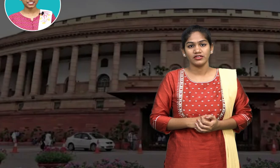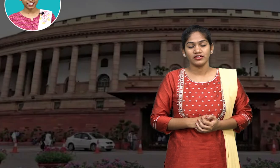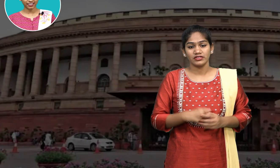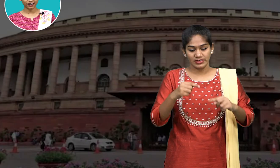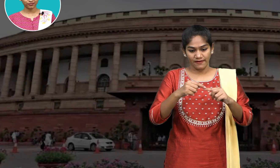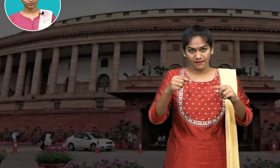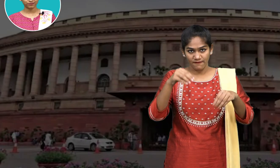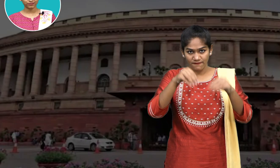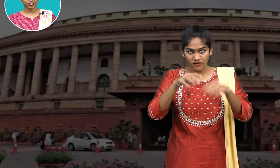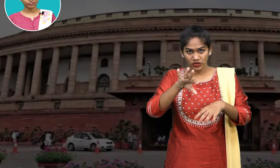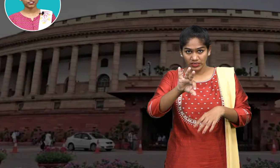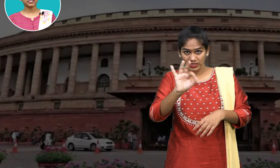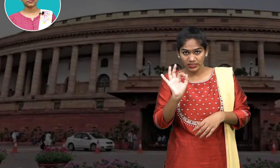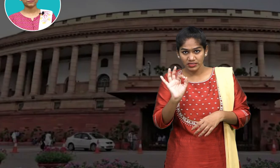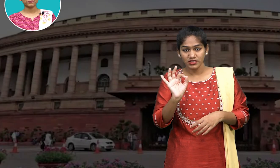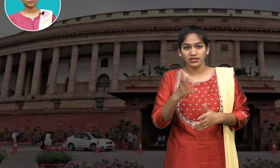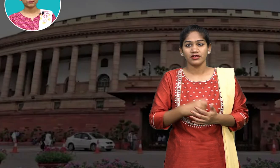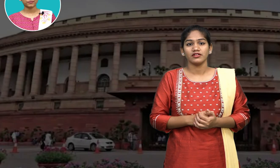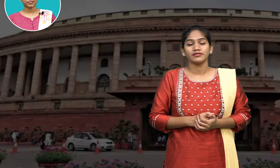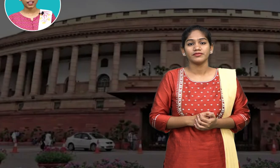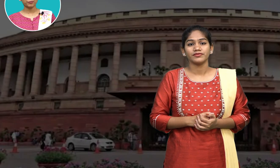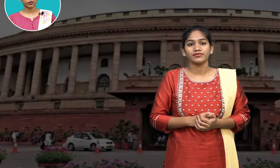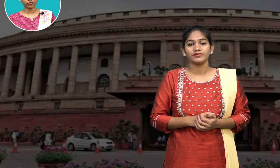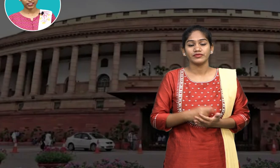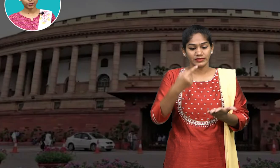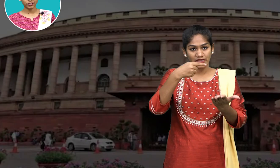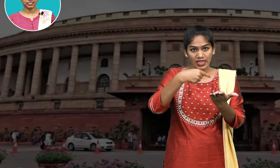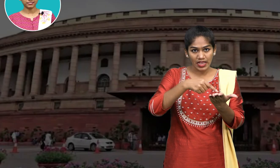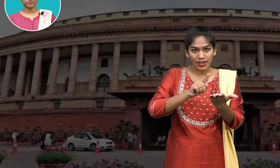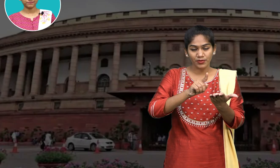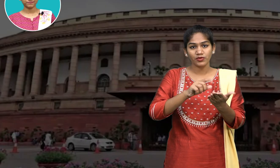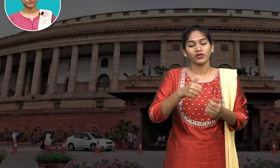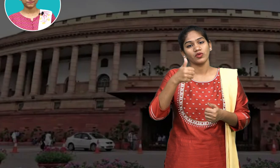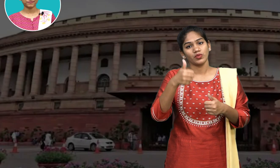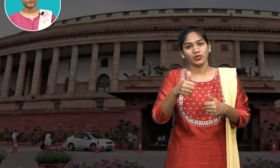Voting is taken for approving the bill.